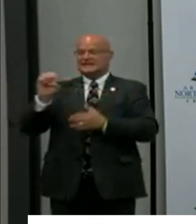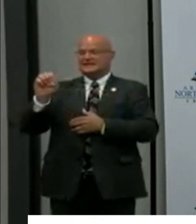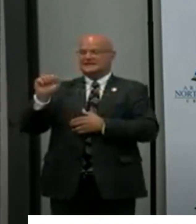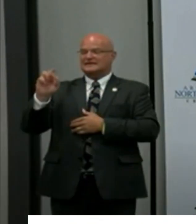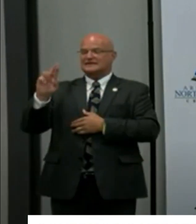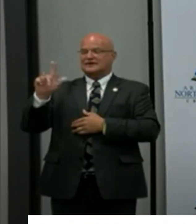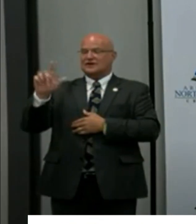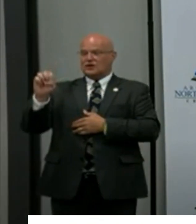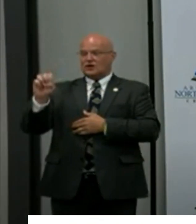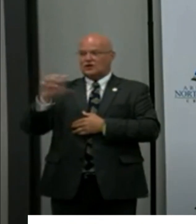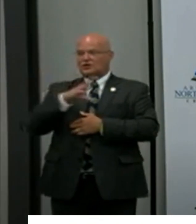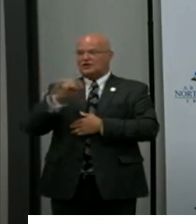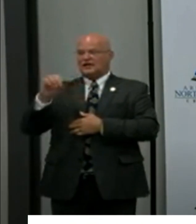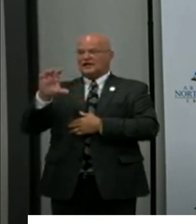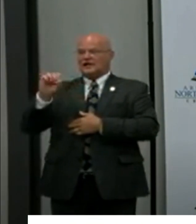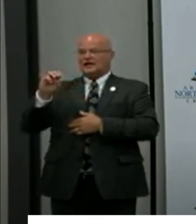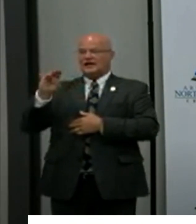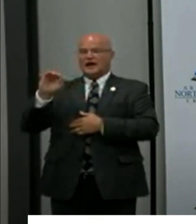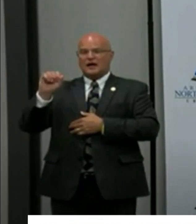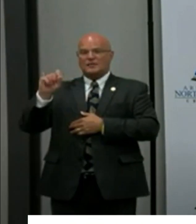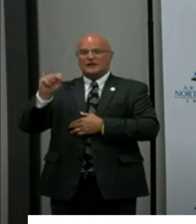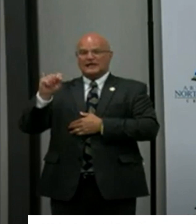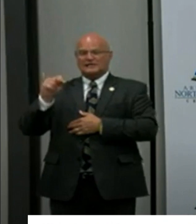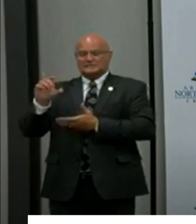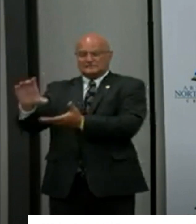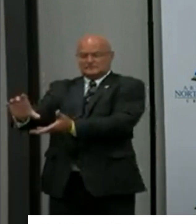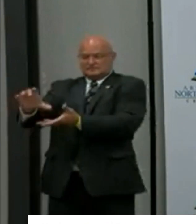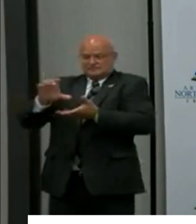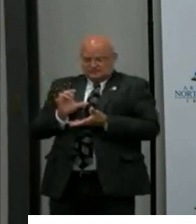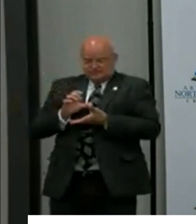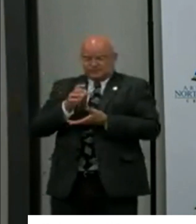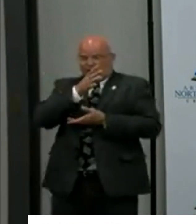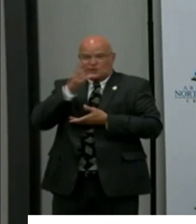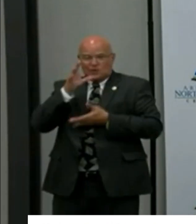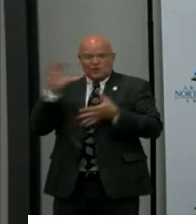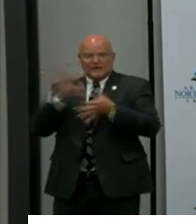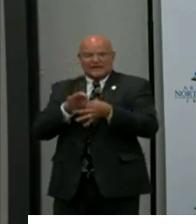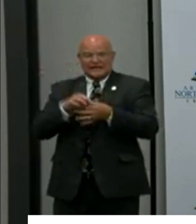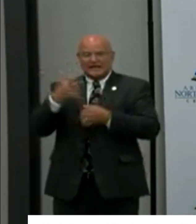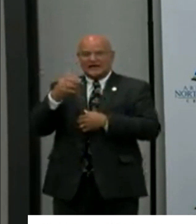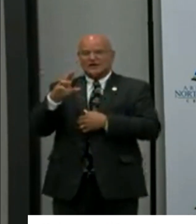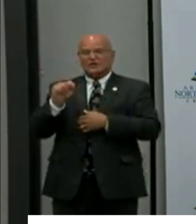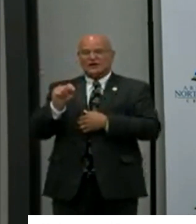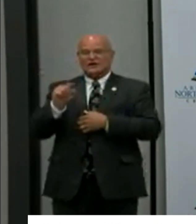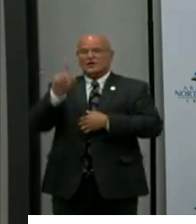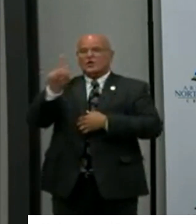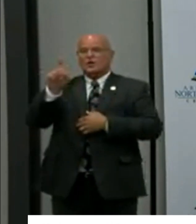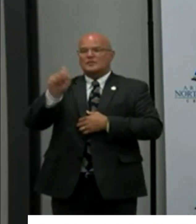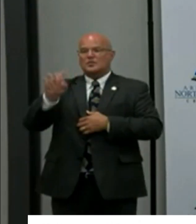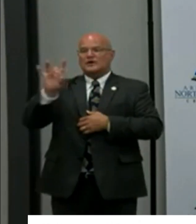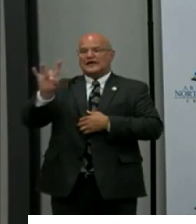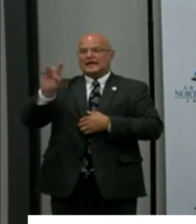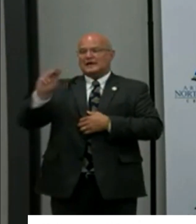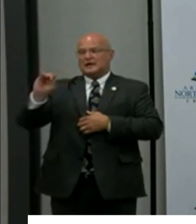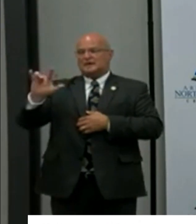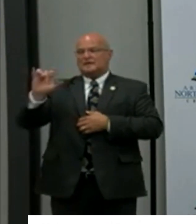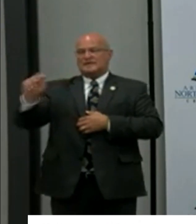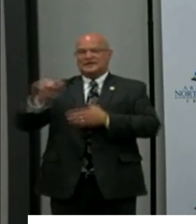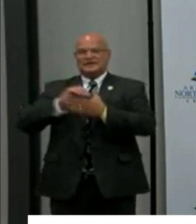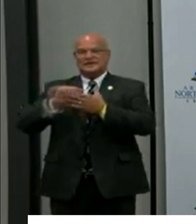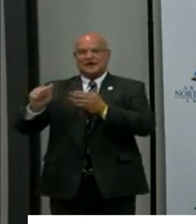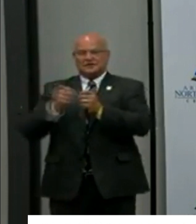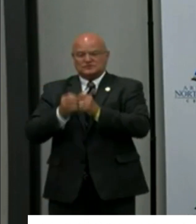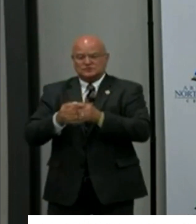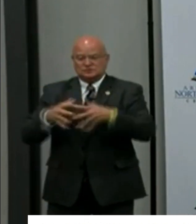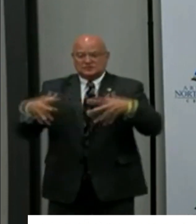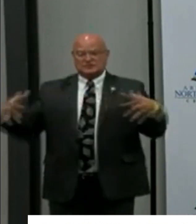and Comcast has received the latest Rural Connect grant in the amount of $1.8 million to